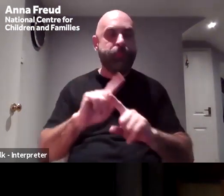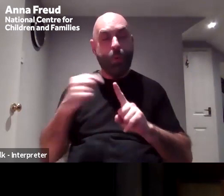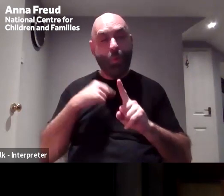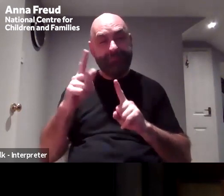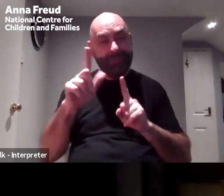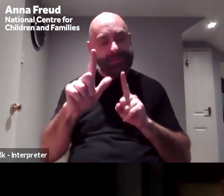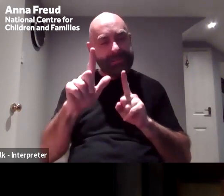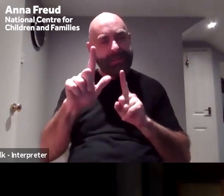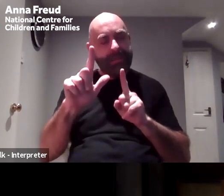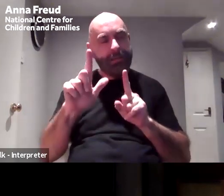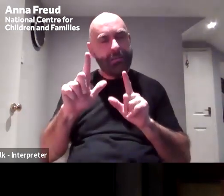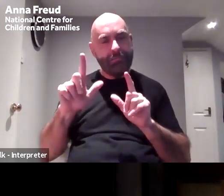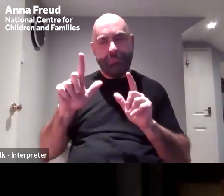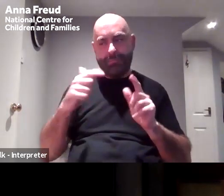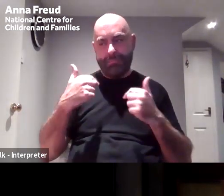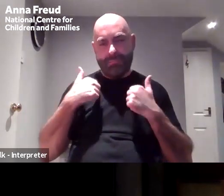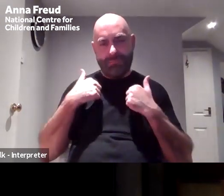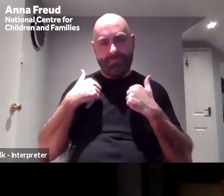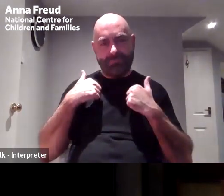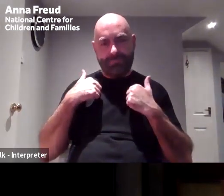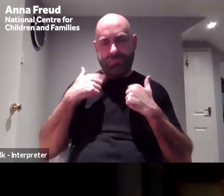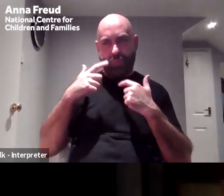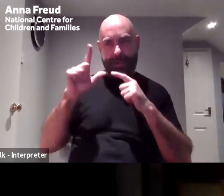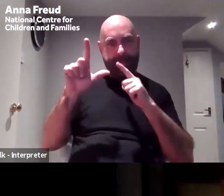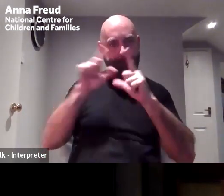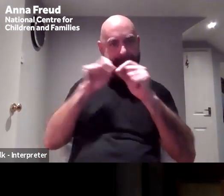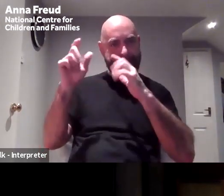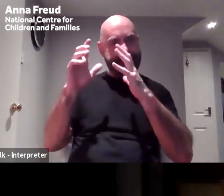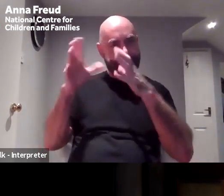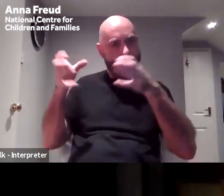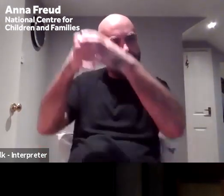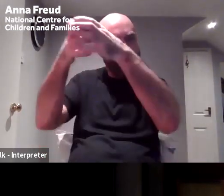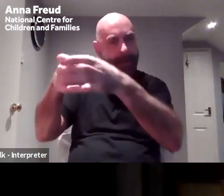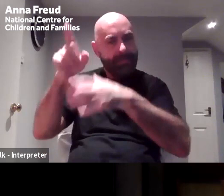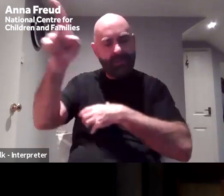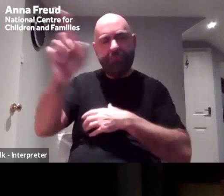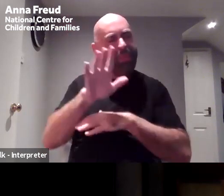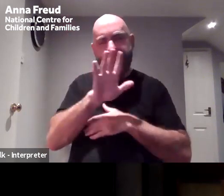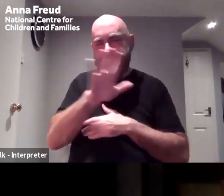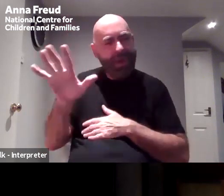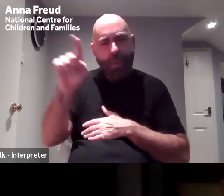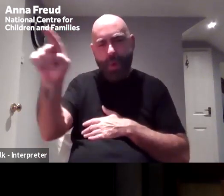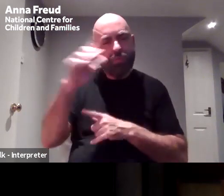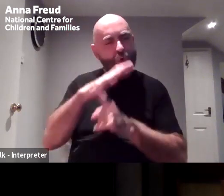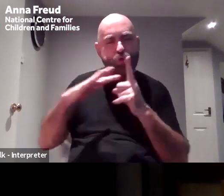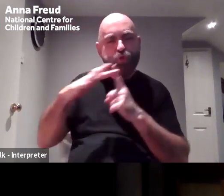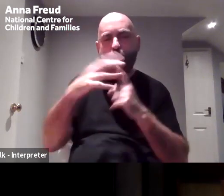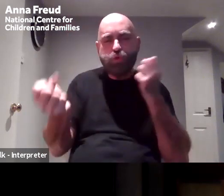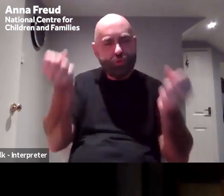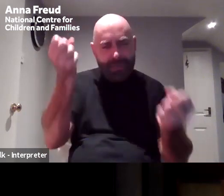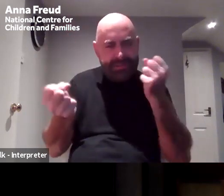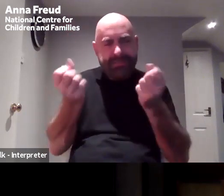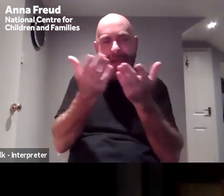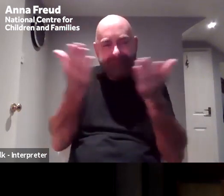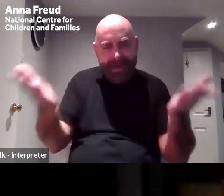selected for a cabinet that is unlikely to put social justice and